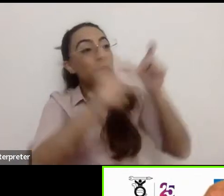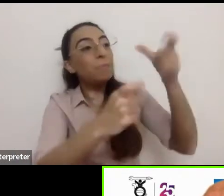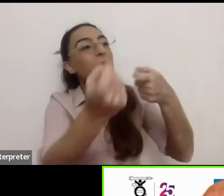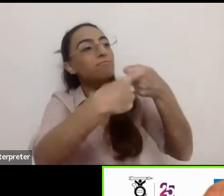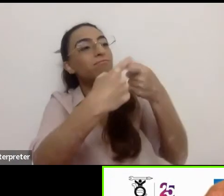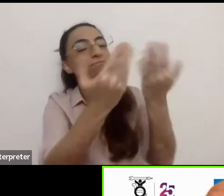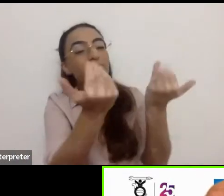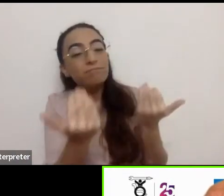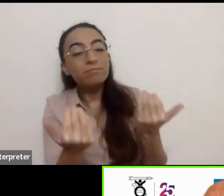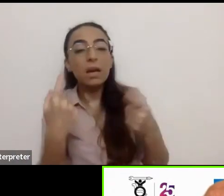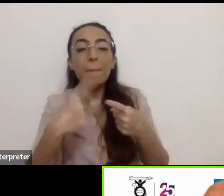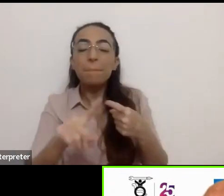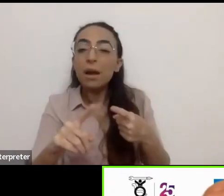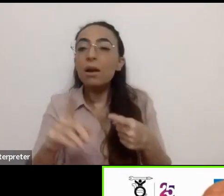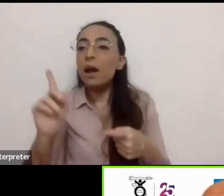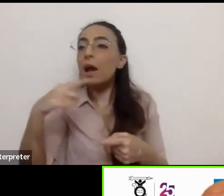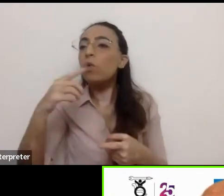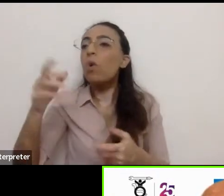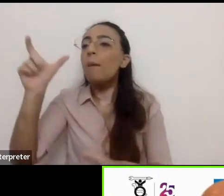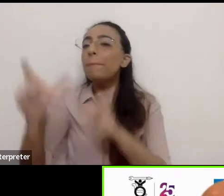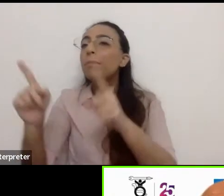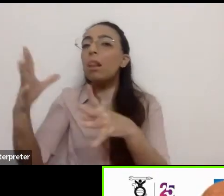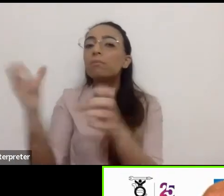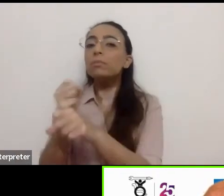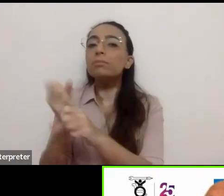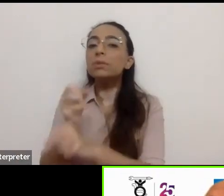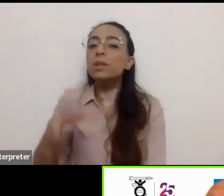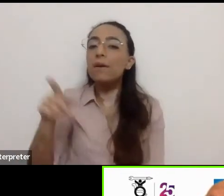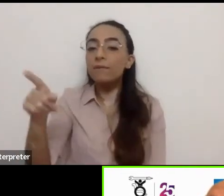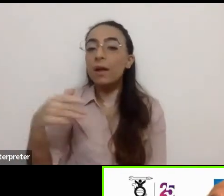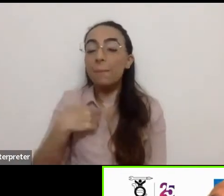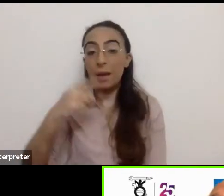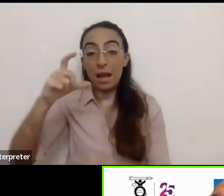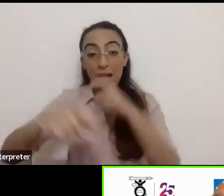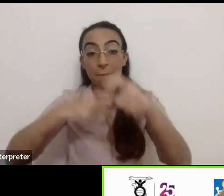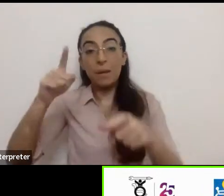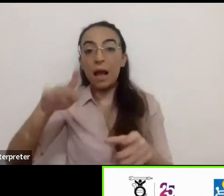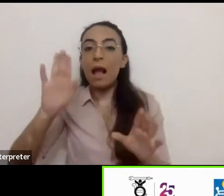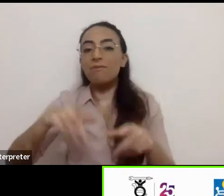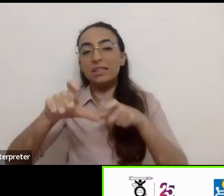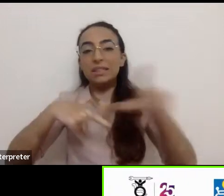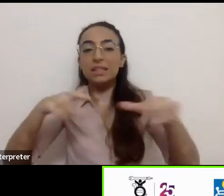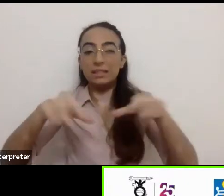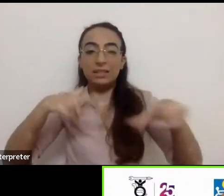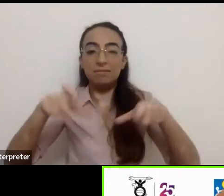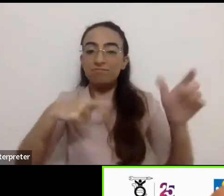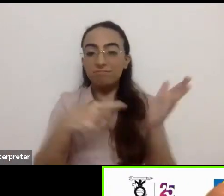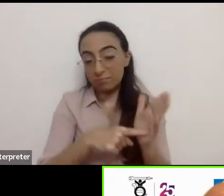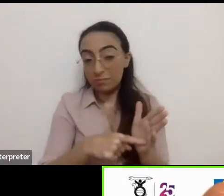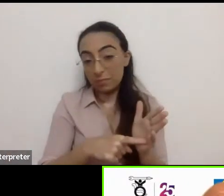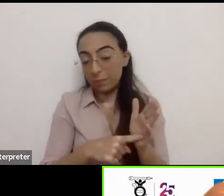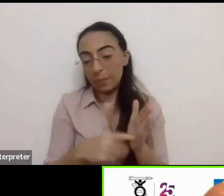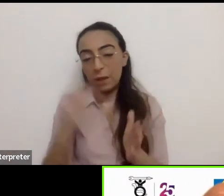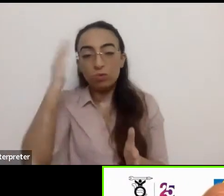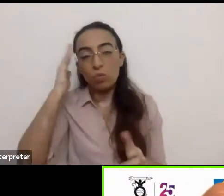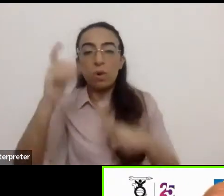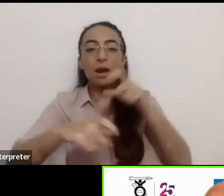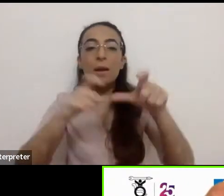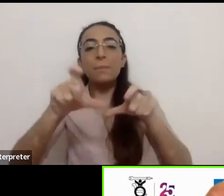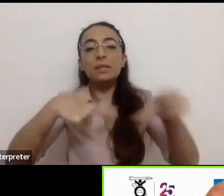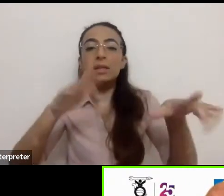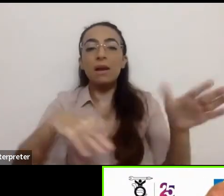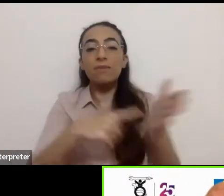So, most of our corporates are located in the urban areas. But then if you look at the disability and, we are